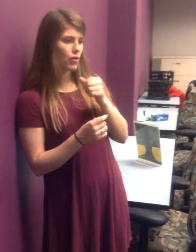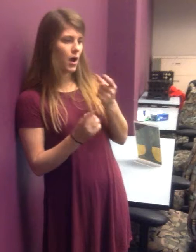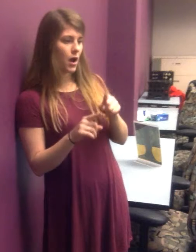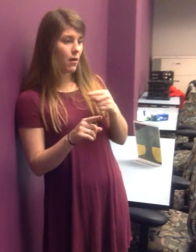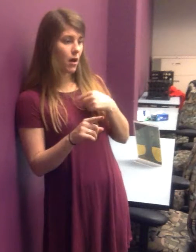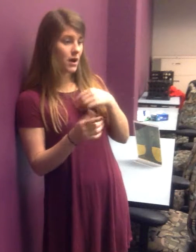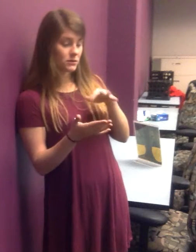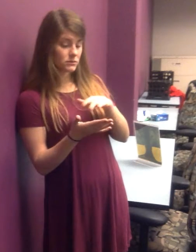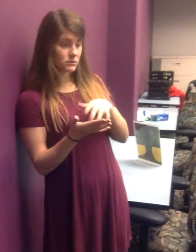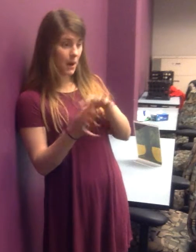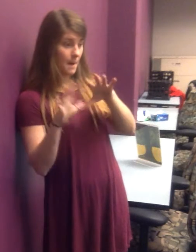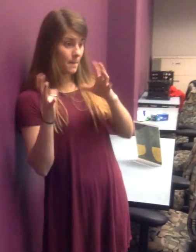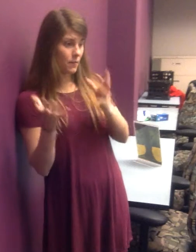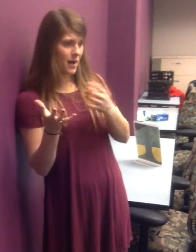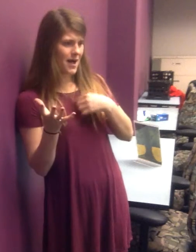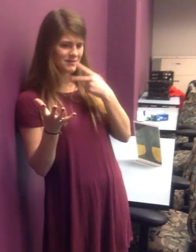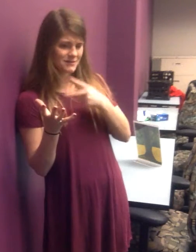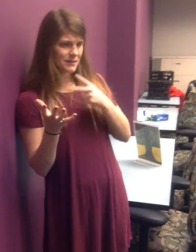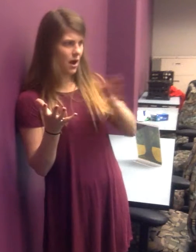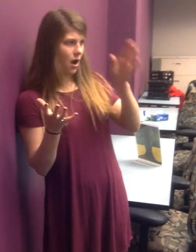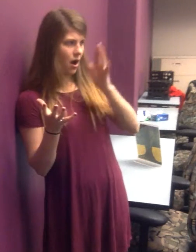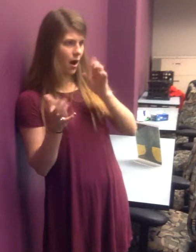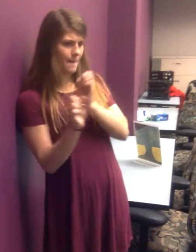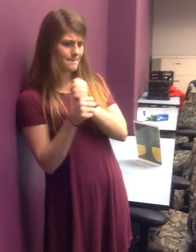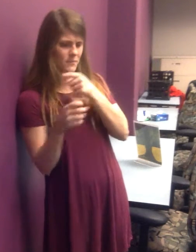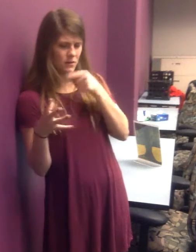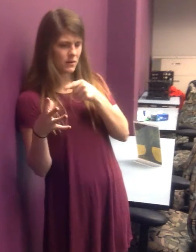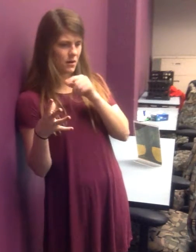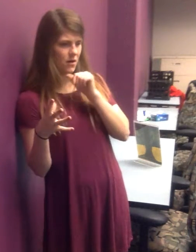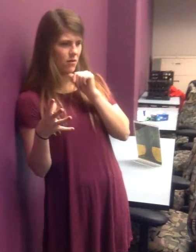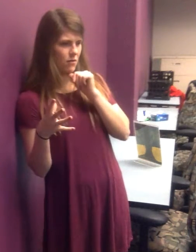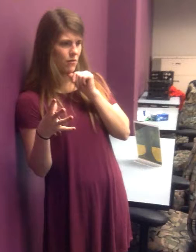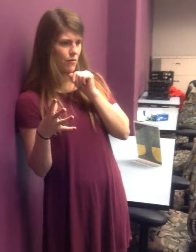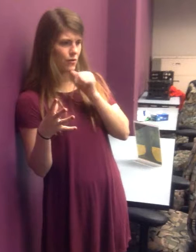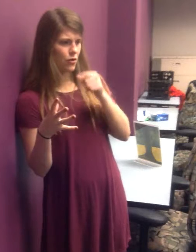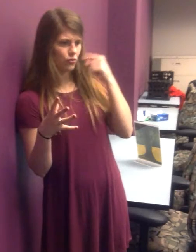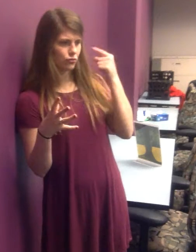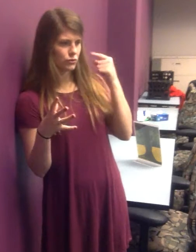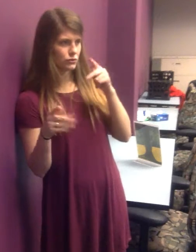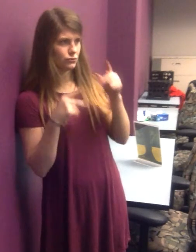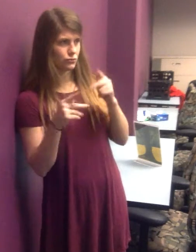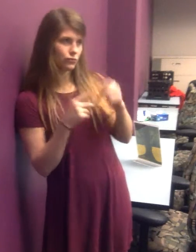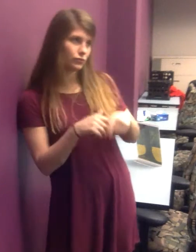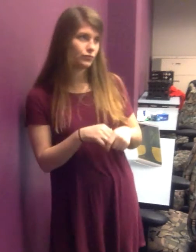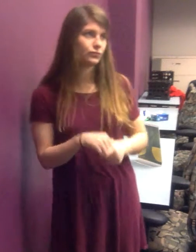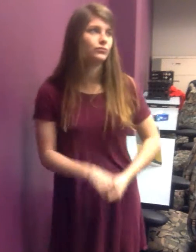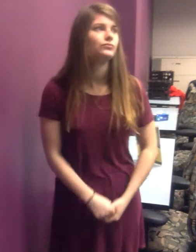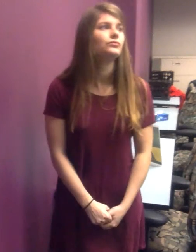After she wrote a chapter on climate change for a book on environmental policy, a private group suddenly requested her emails. Just